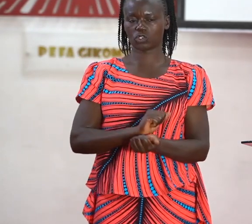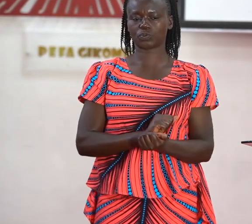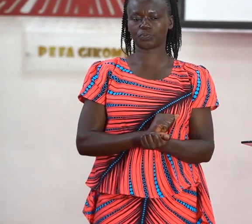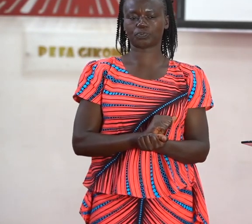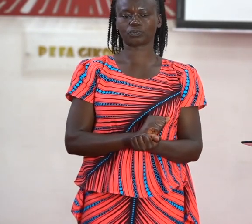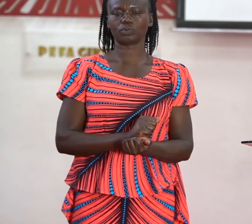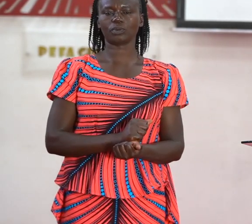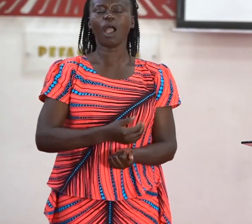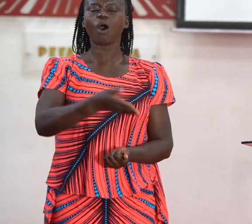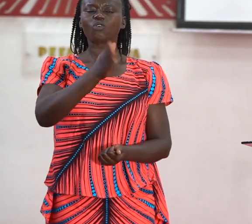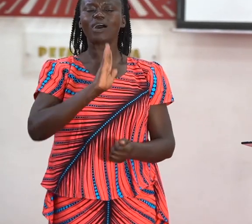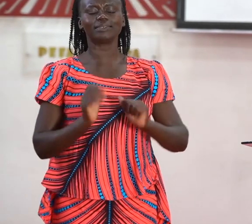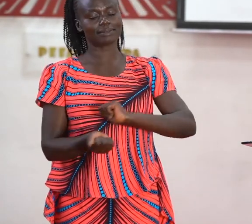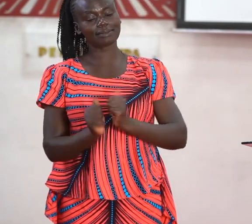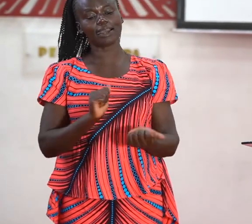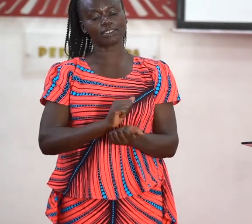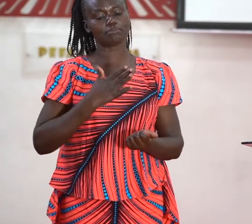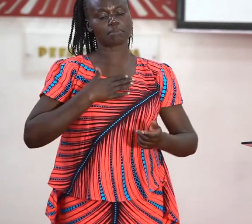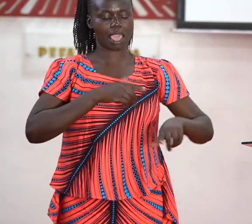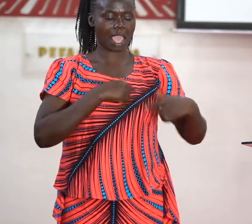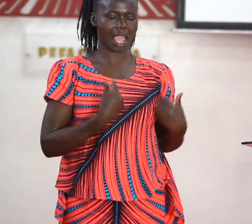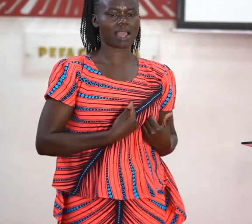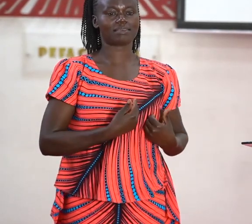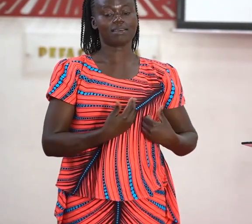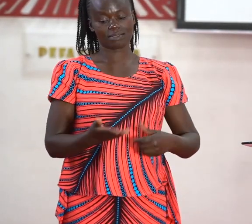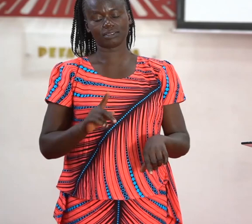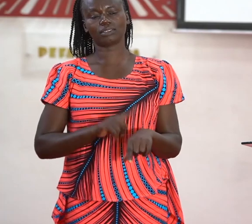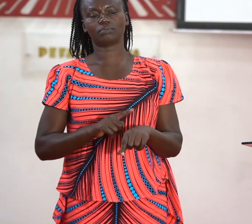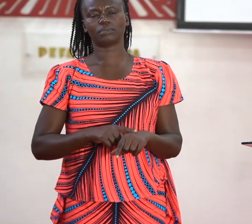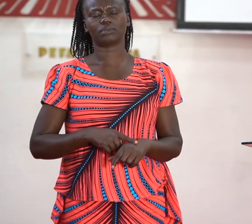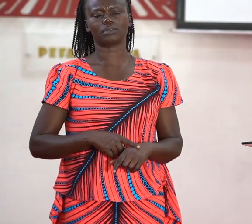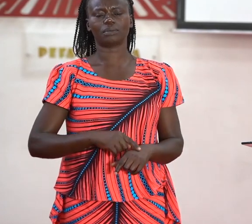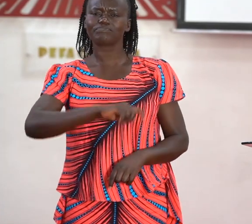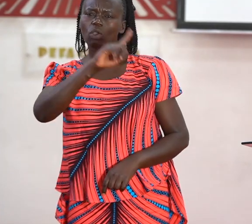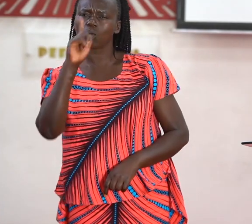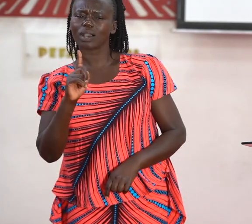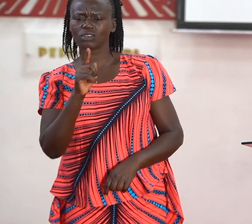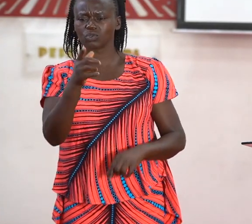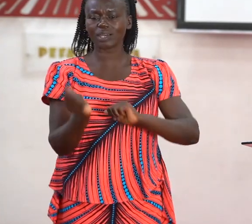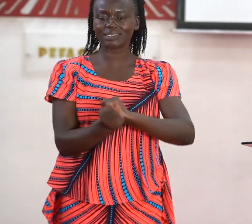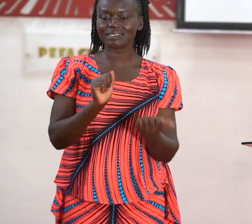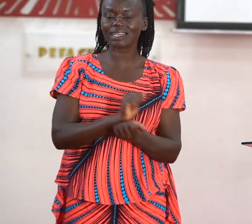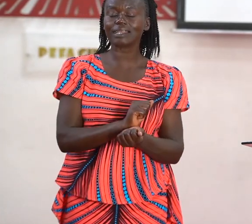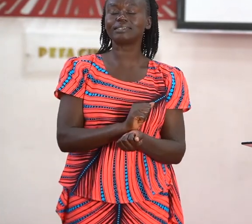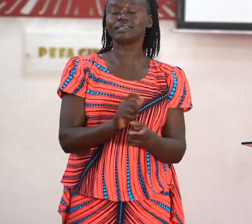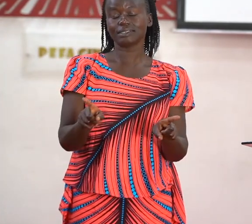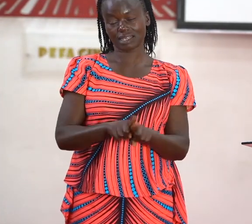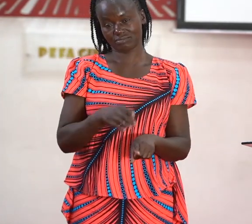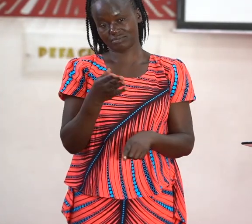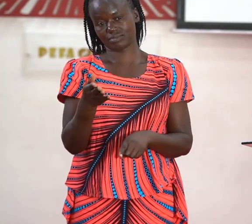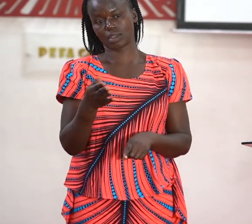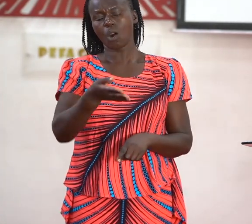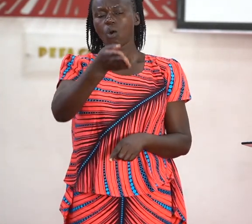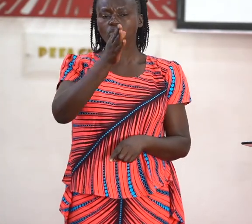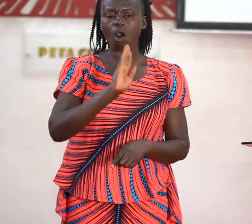He's transforming my heart in this season. Is he transforming your heart in this season?